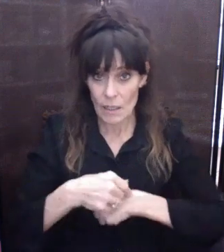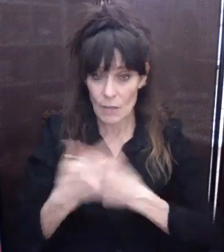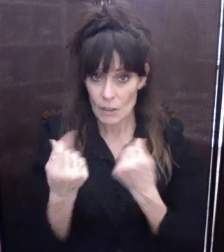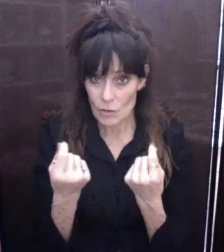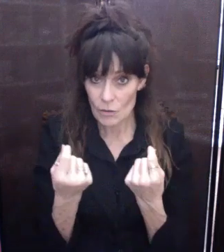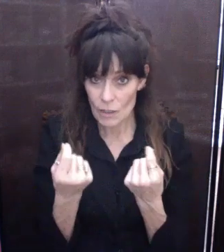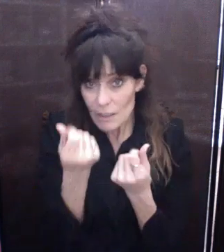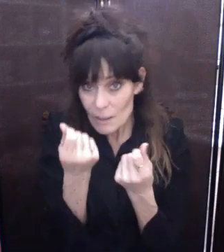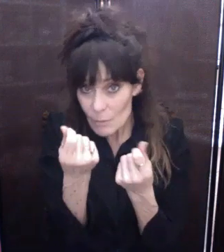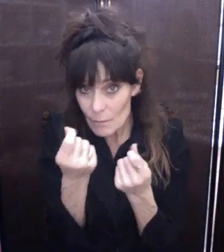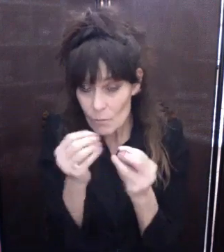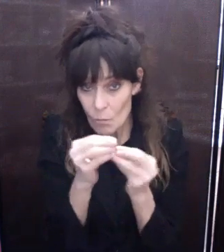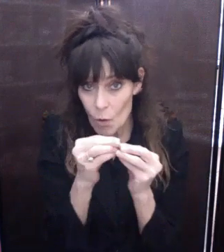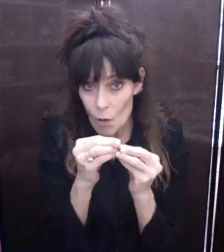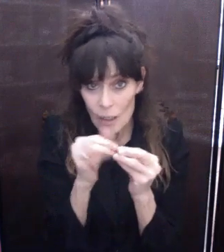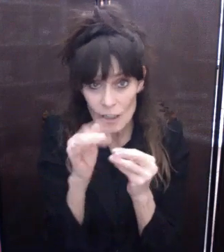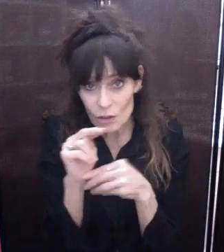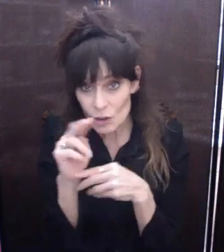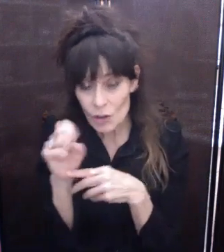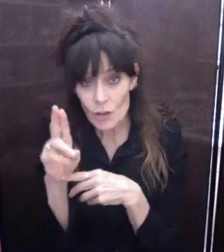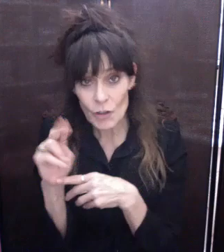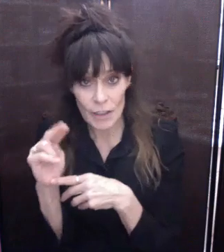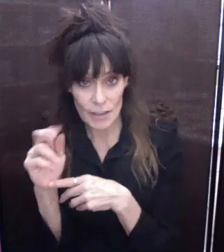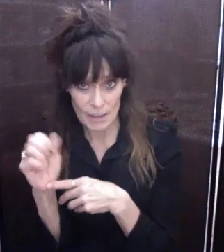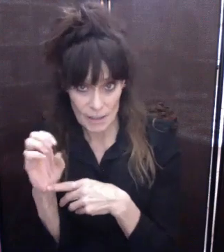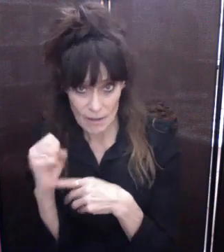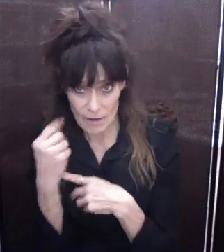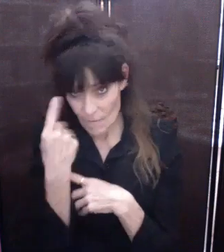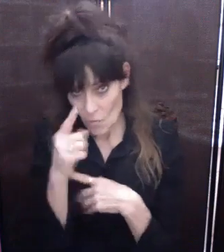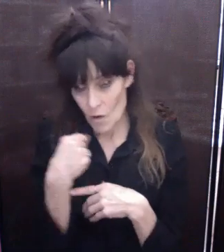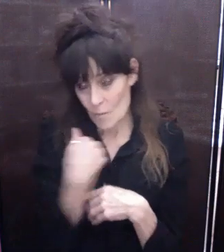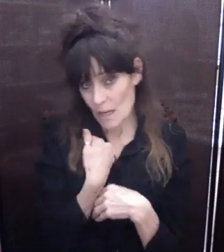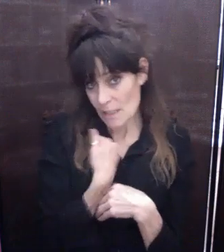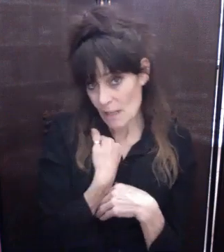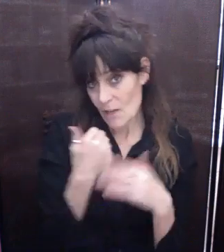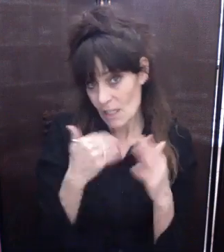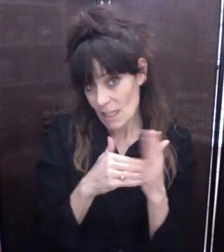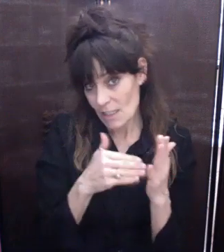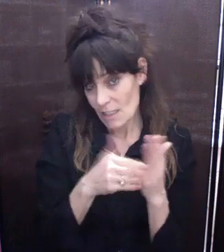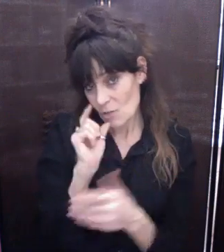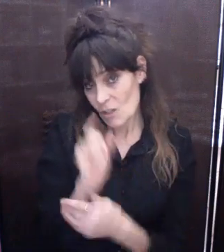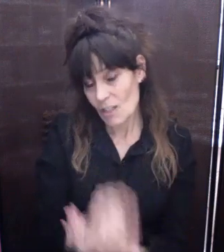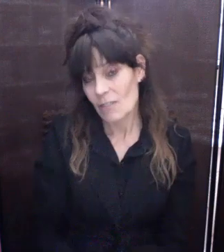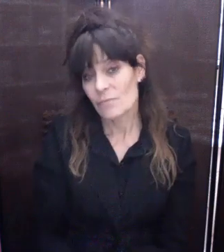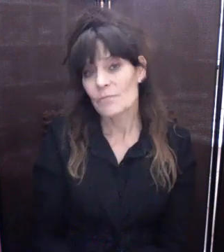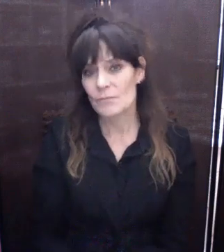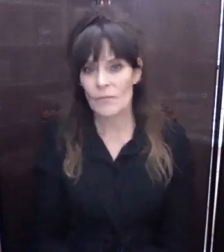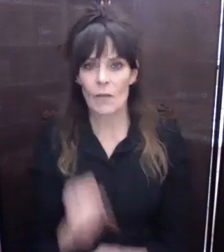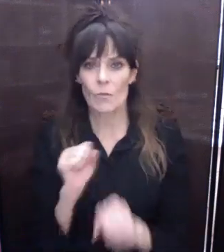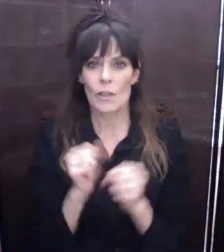more insurance for myself is taken out for myself against a possible slip. And in working with others, Bill wrote,